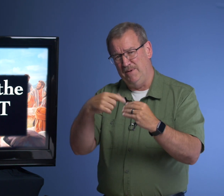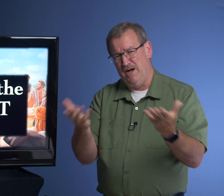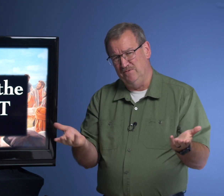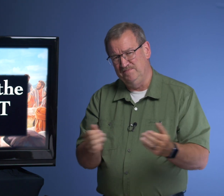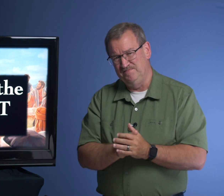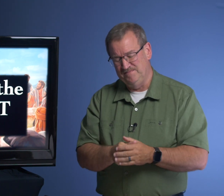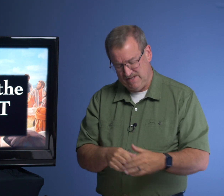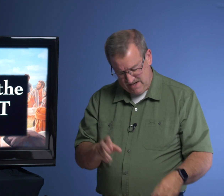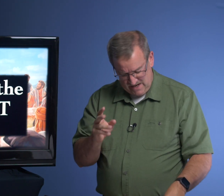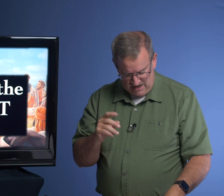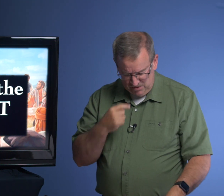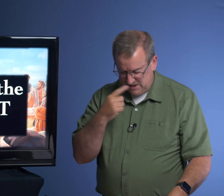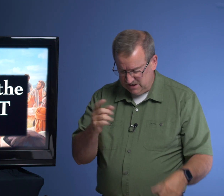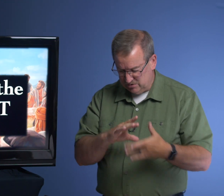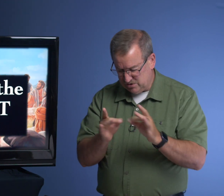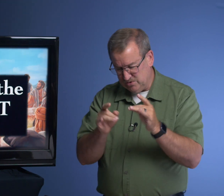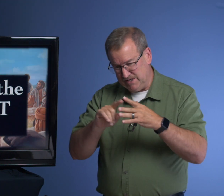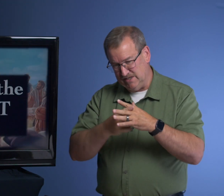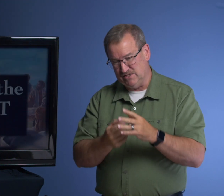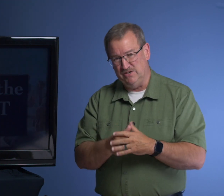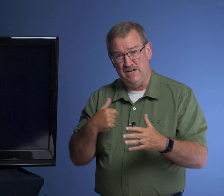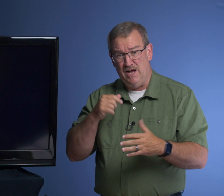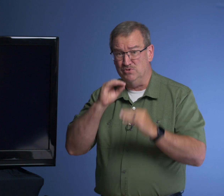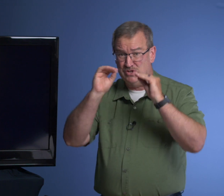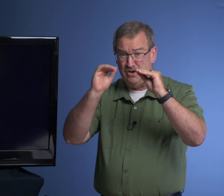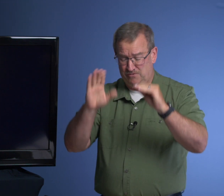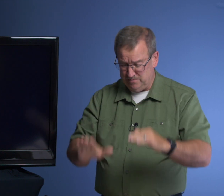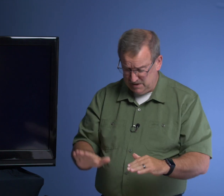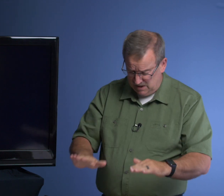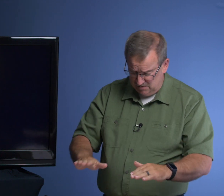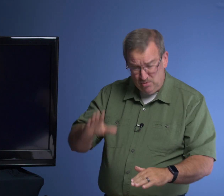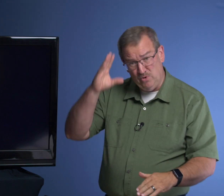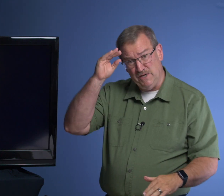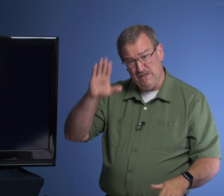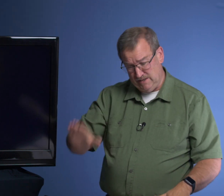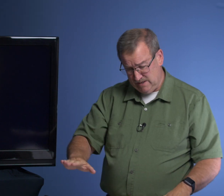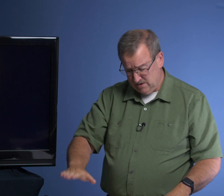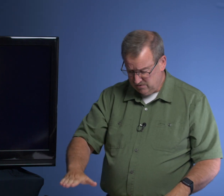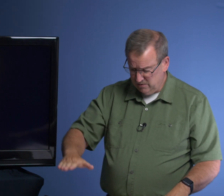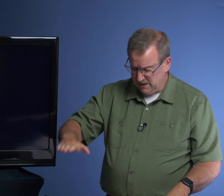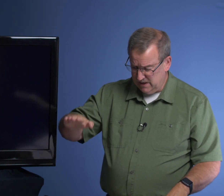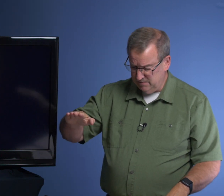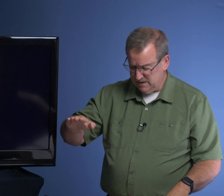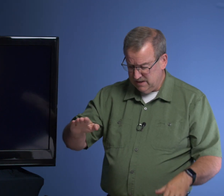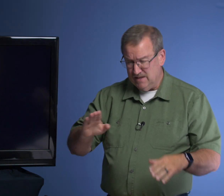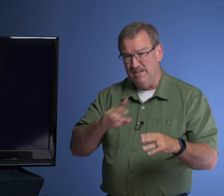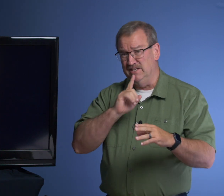about. I want to tell you a story to get started. I was taught from a young boy growing up that it is